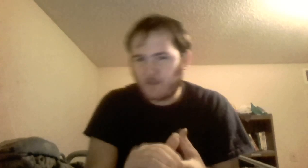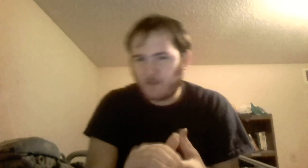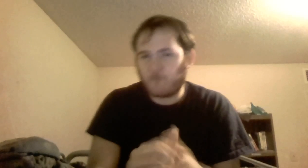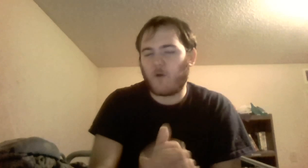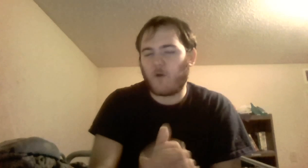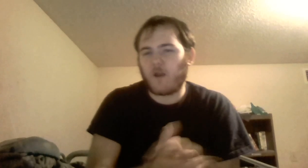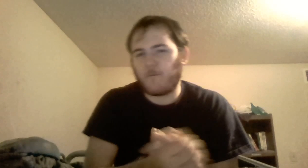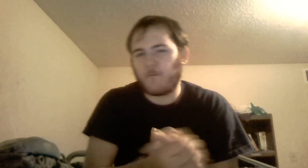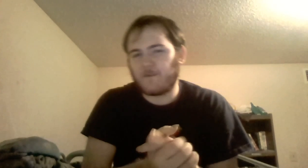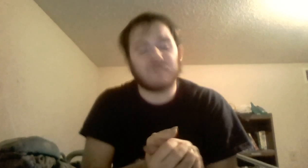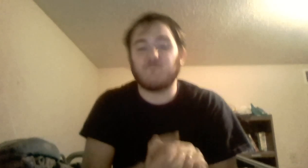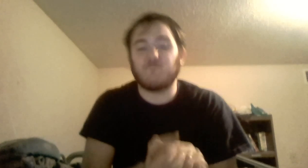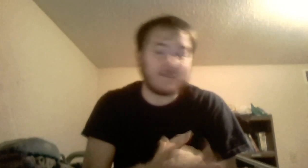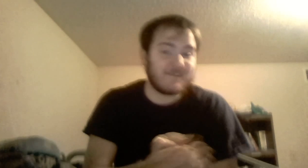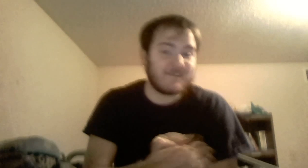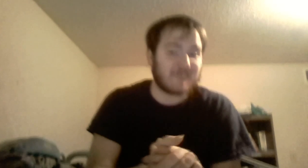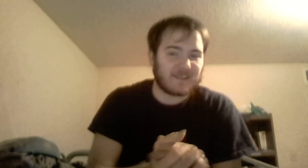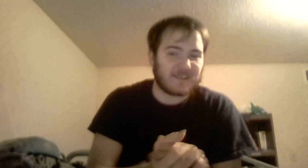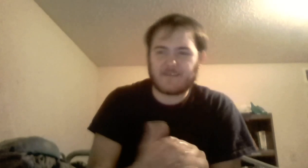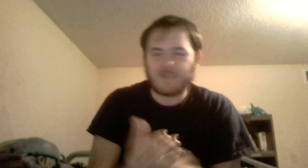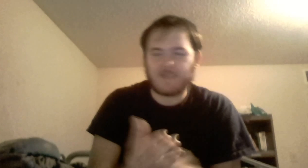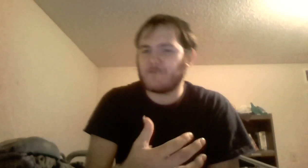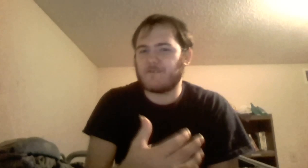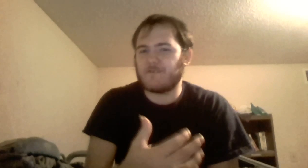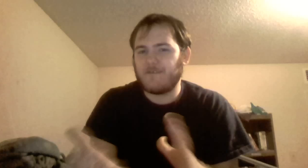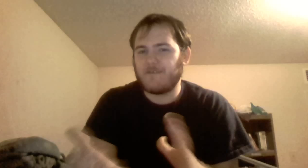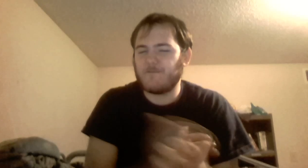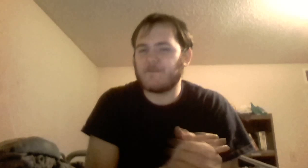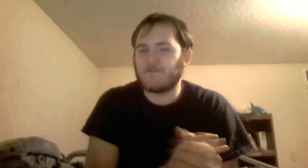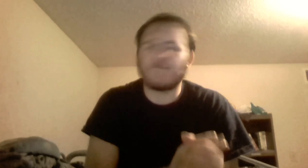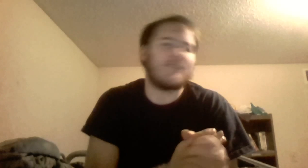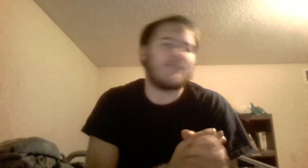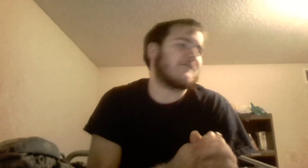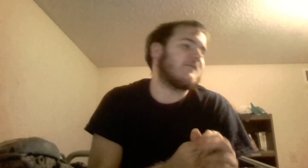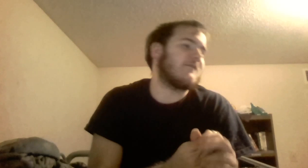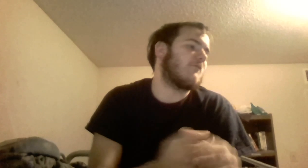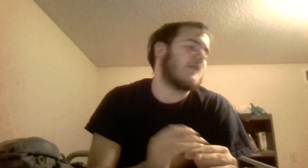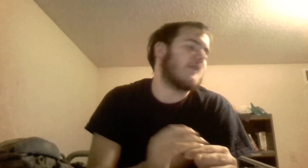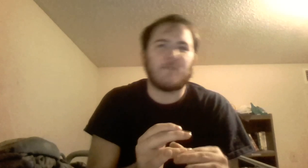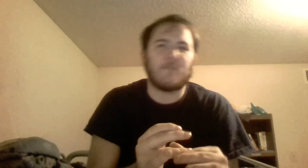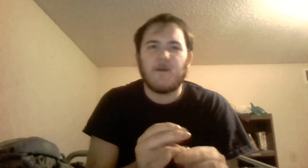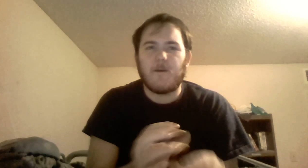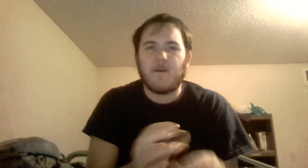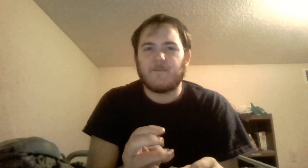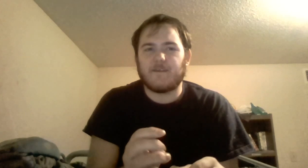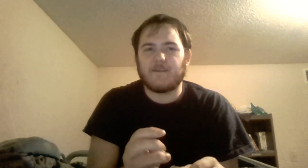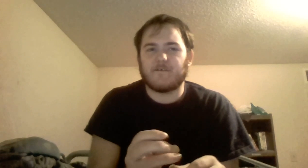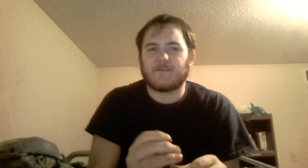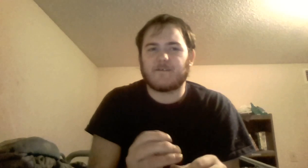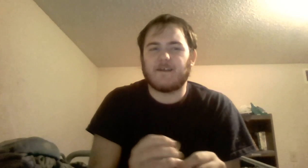but, um, it's really interesting, and in the end, do have, maybe, they could be friends, you know, or whatever, but, you know, it's like,